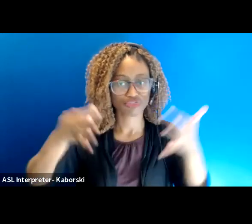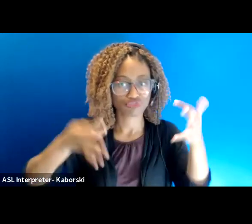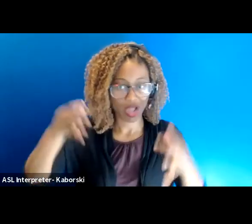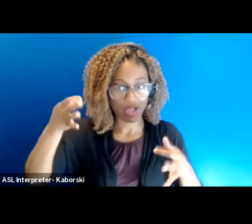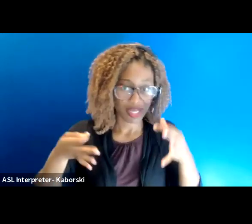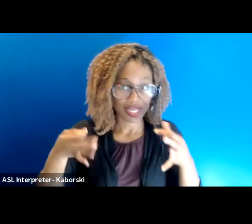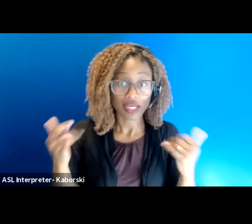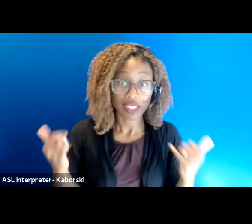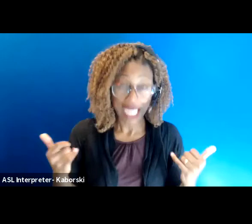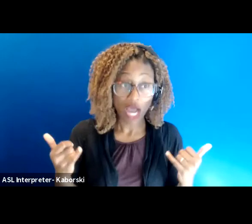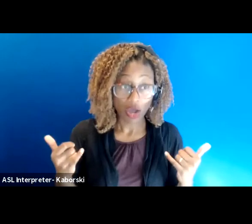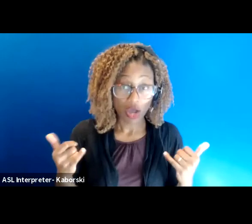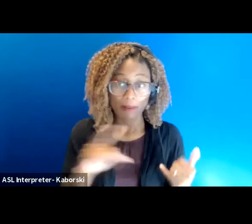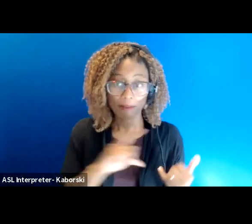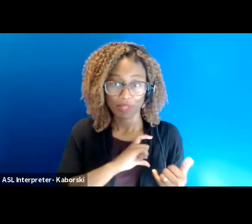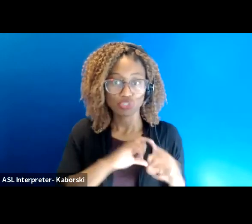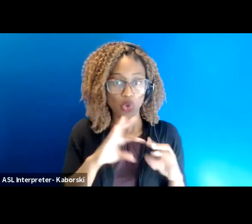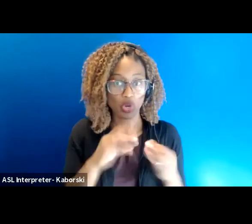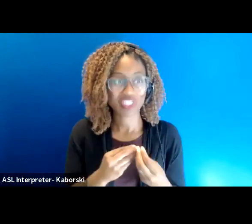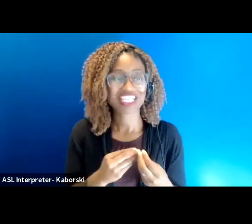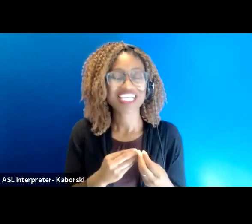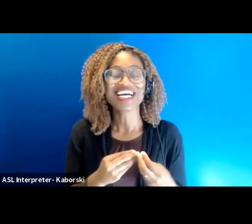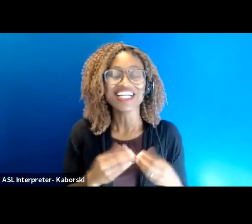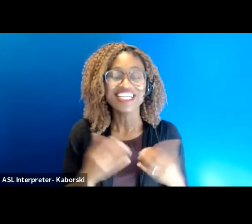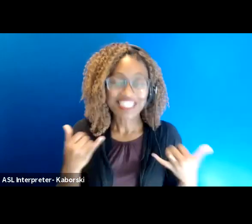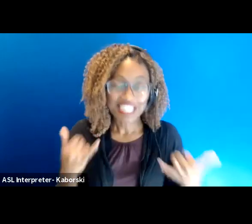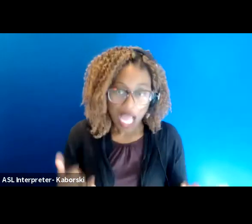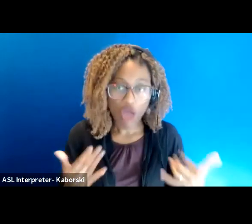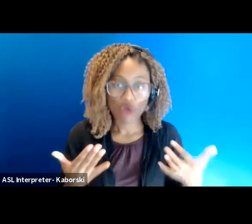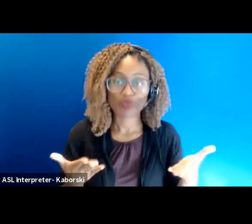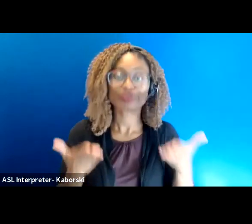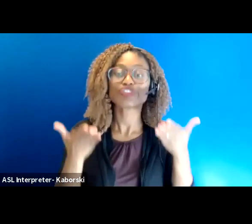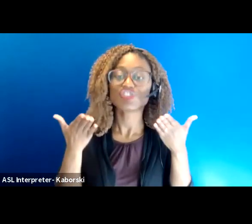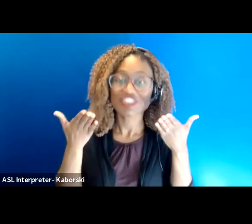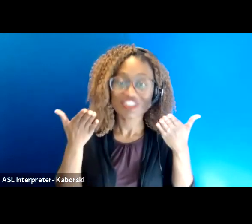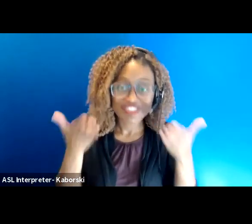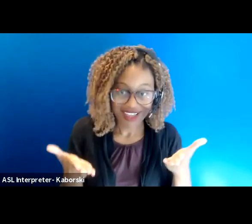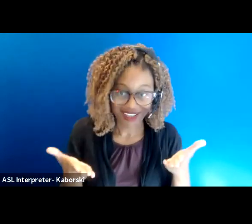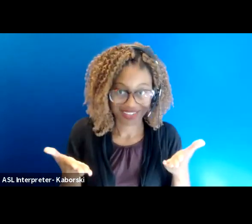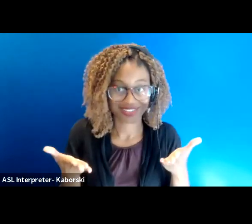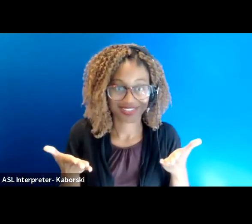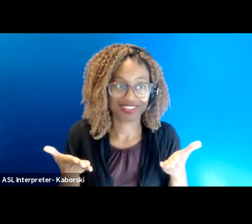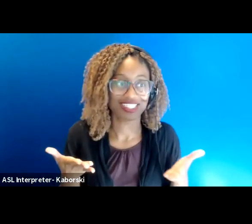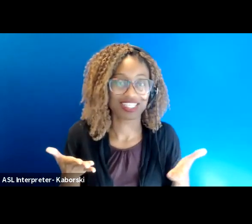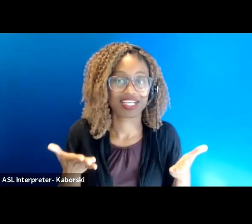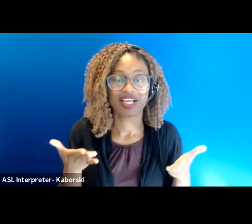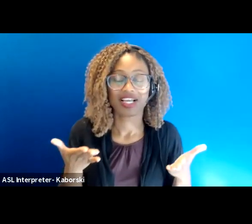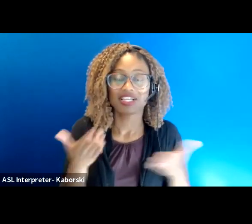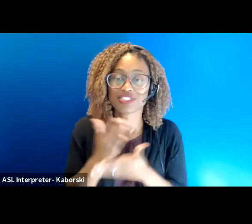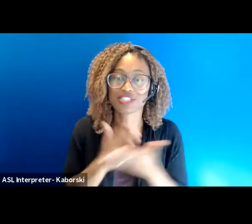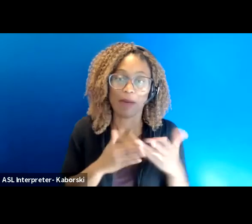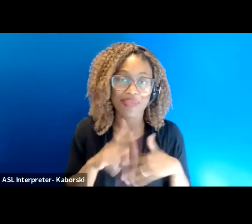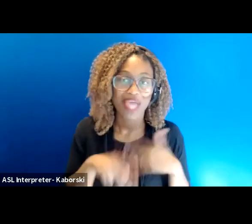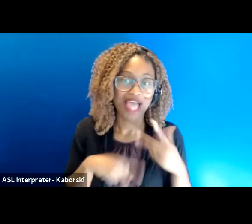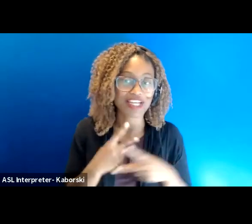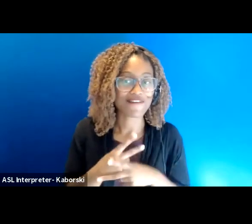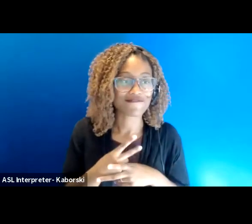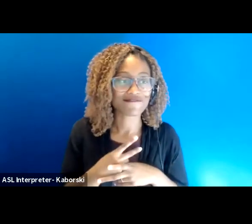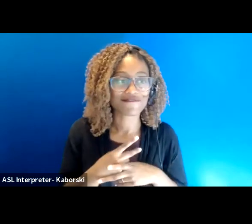are police organizations at least suggesting that there's some kind of